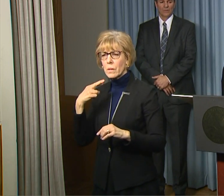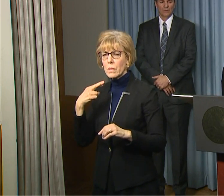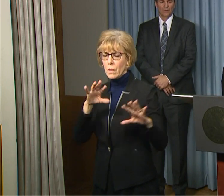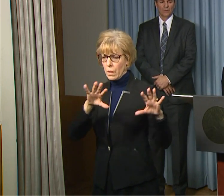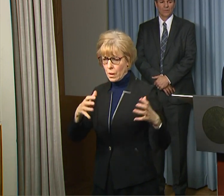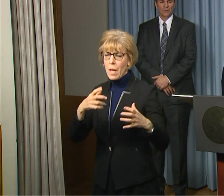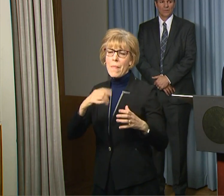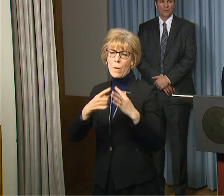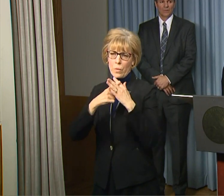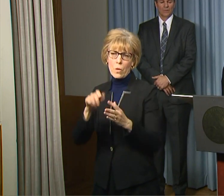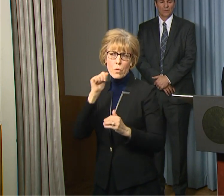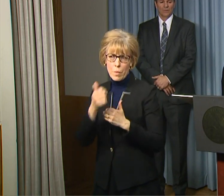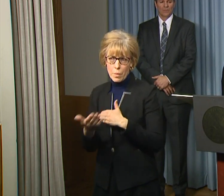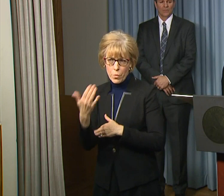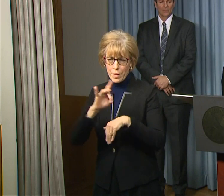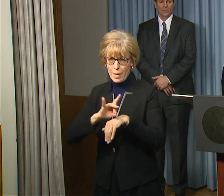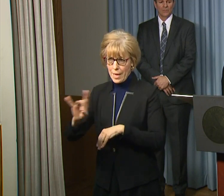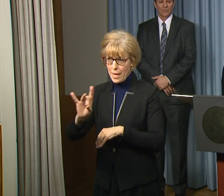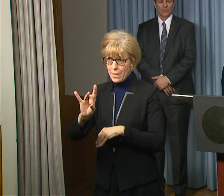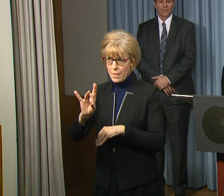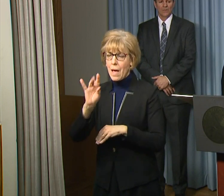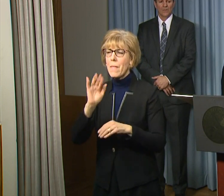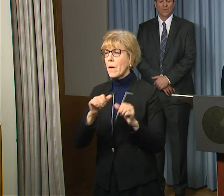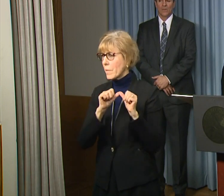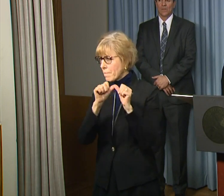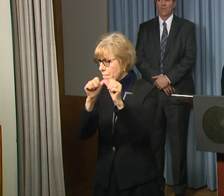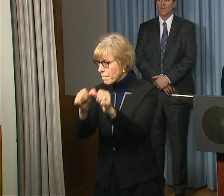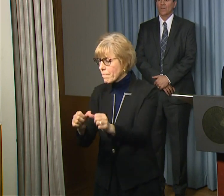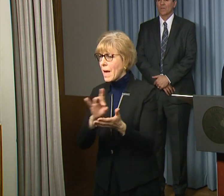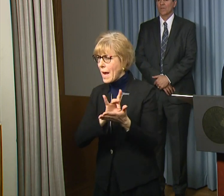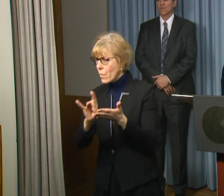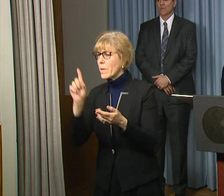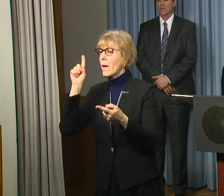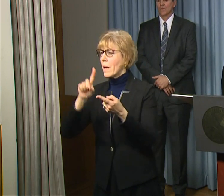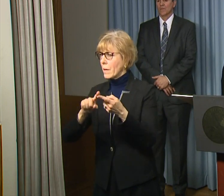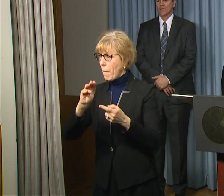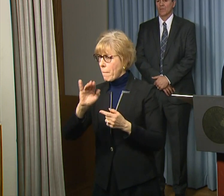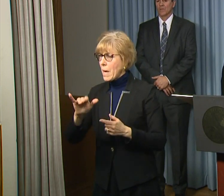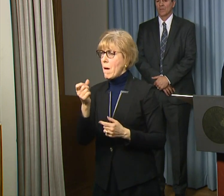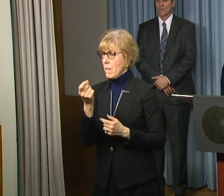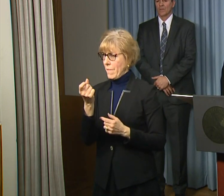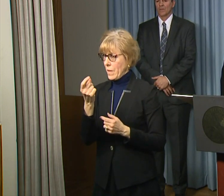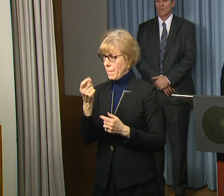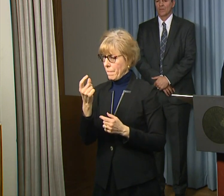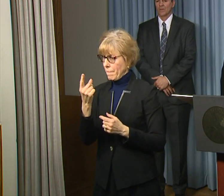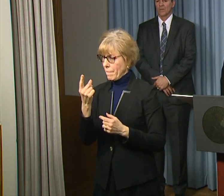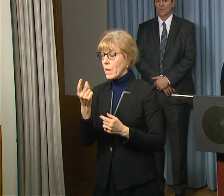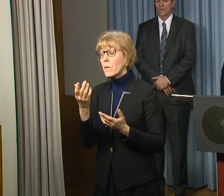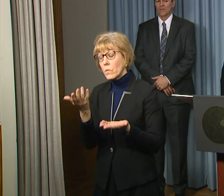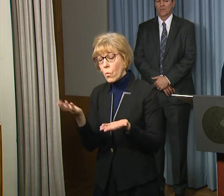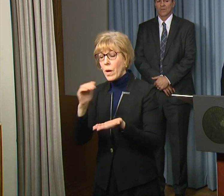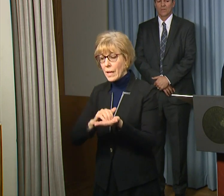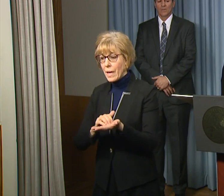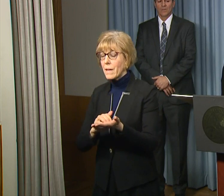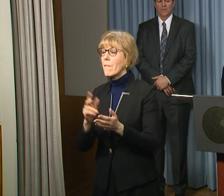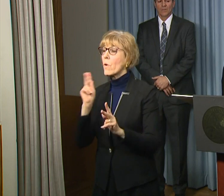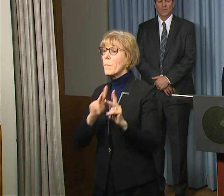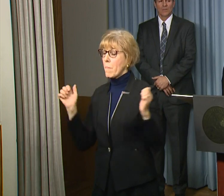effect tomorrow at 8 a.m. and shall be in effect for 8 weeks through May the 11th. So again, the 50 or